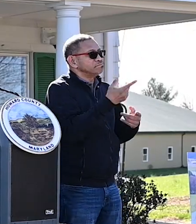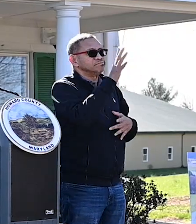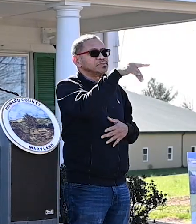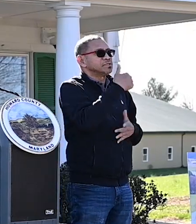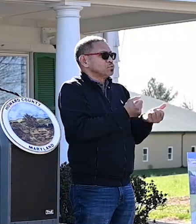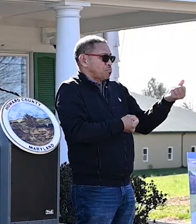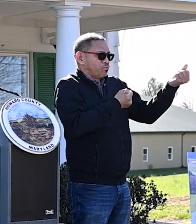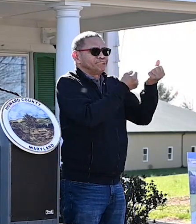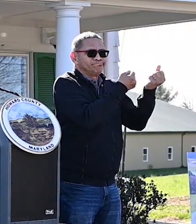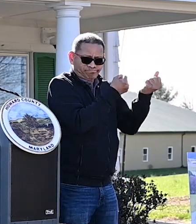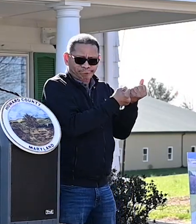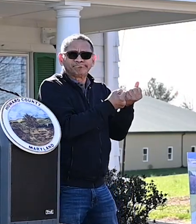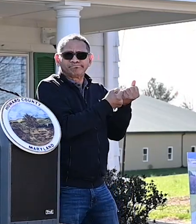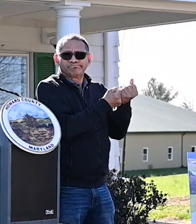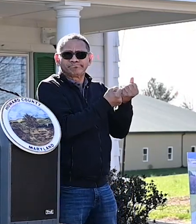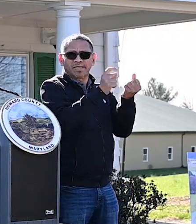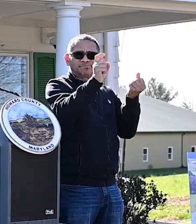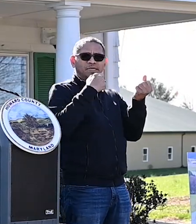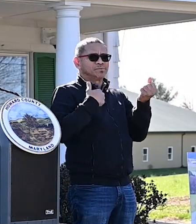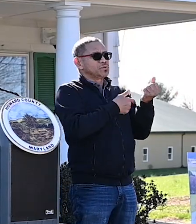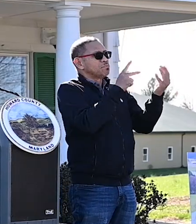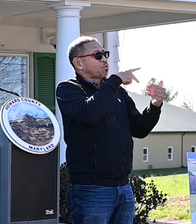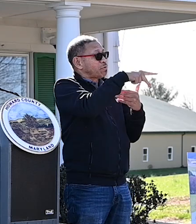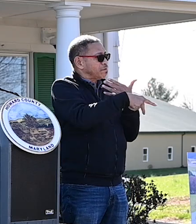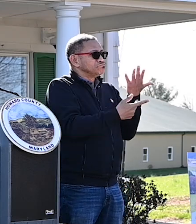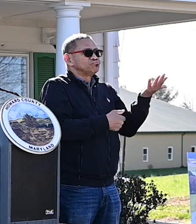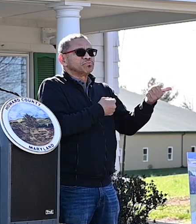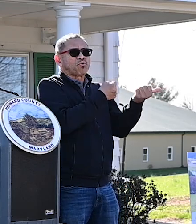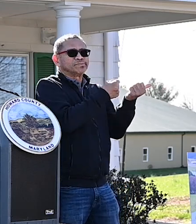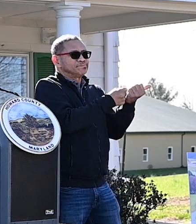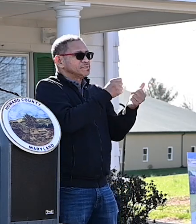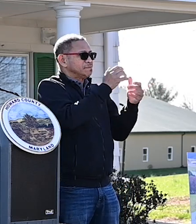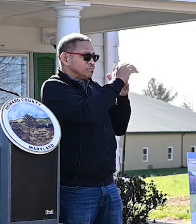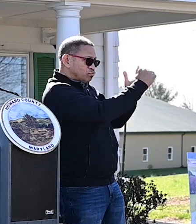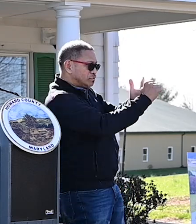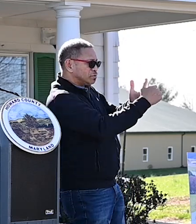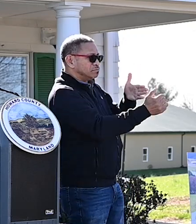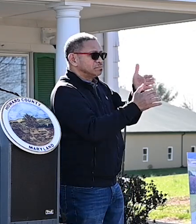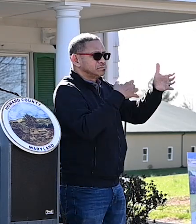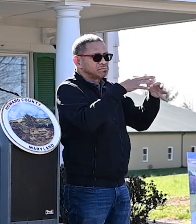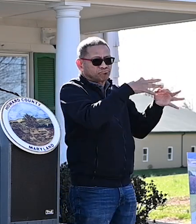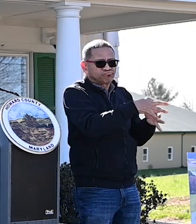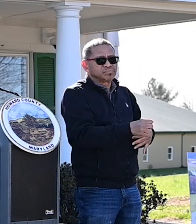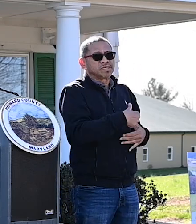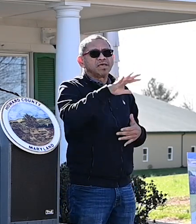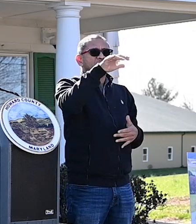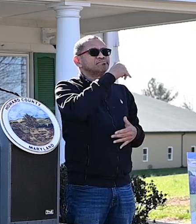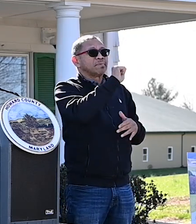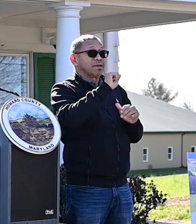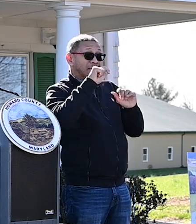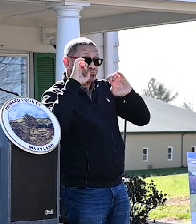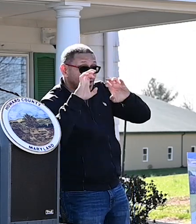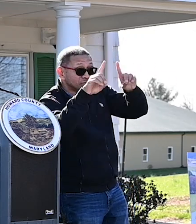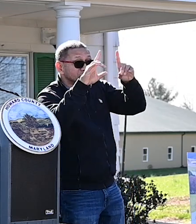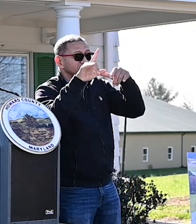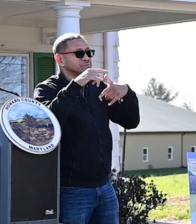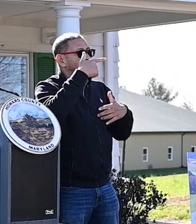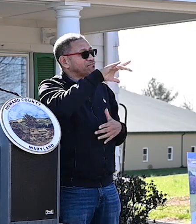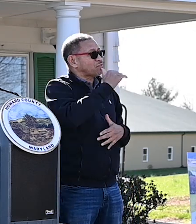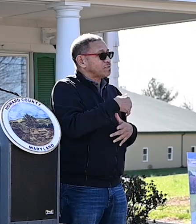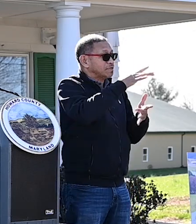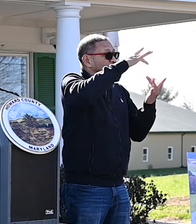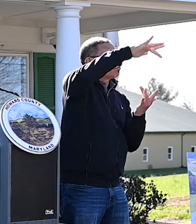for support through programming, directions, support for ag education, support for